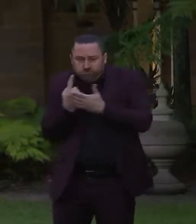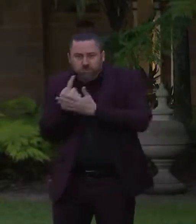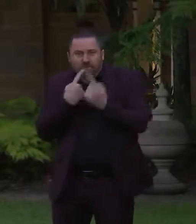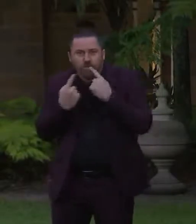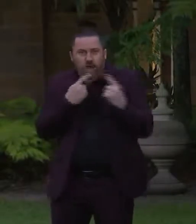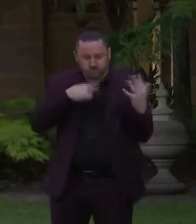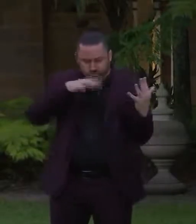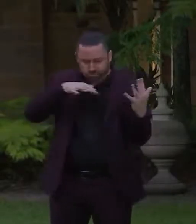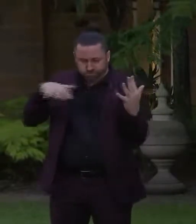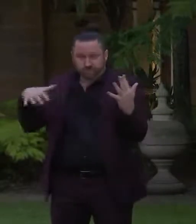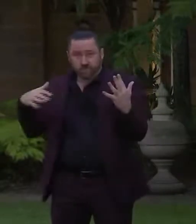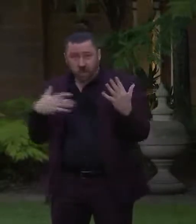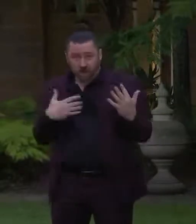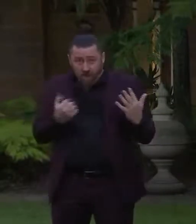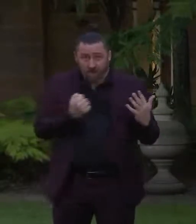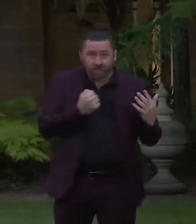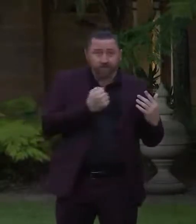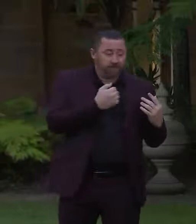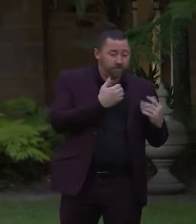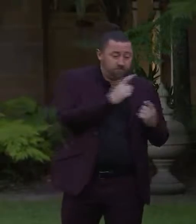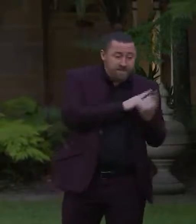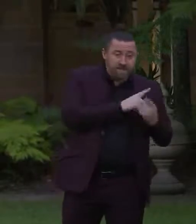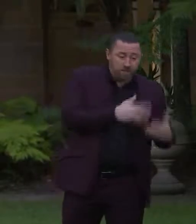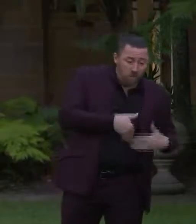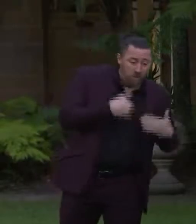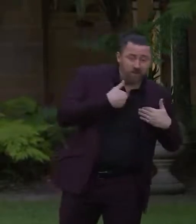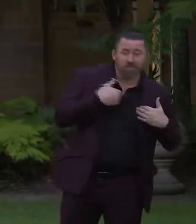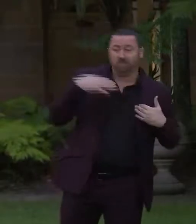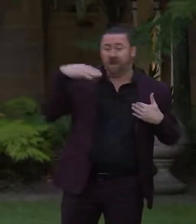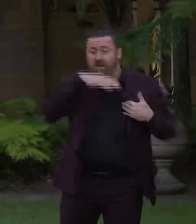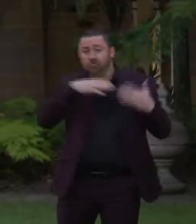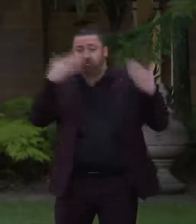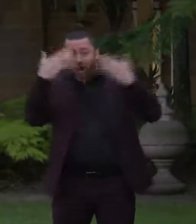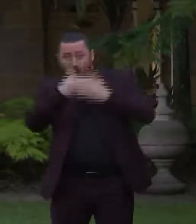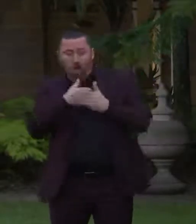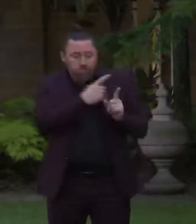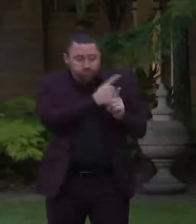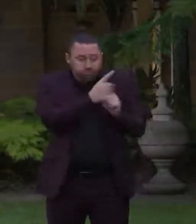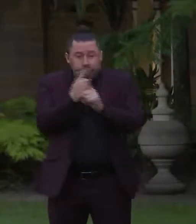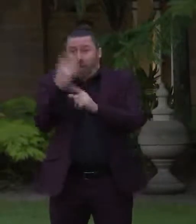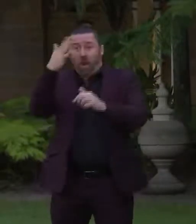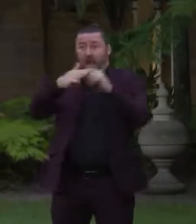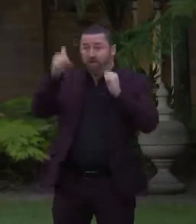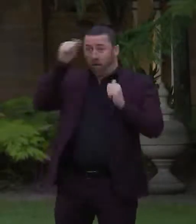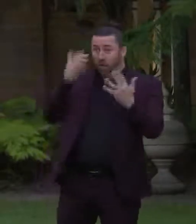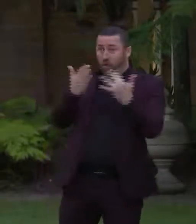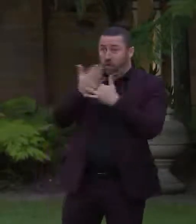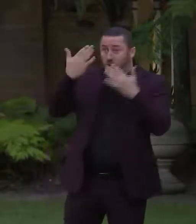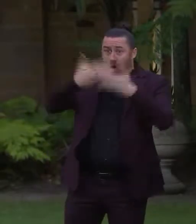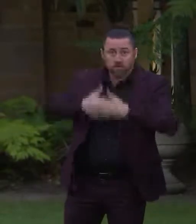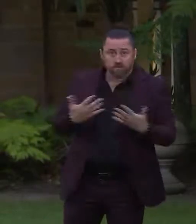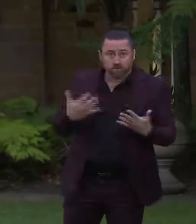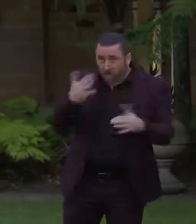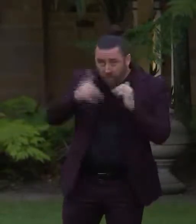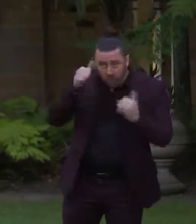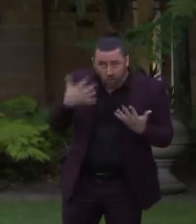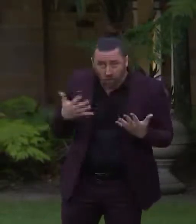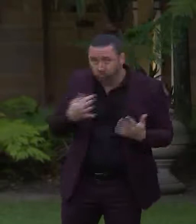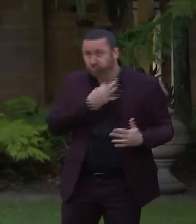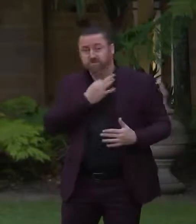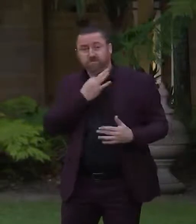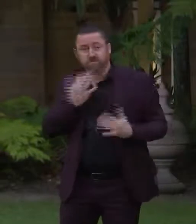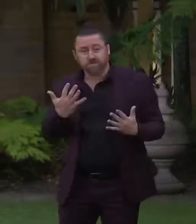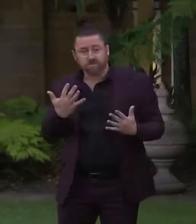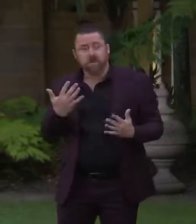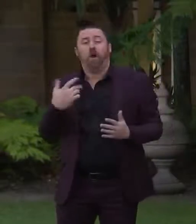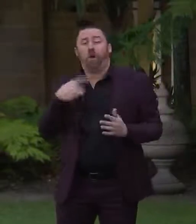a day. We get all the information we possibly can, and then overnight there may be cases that come in overnight. So the only time